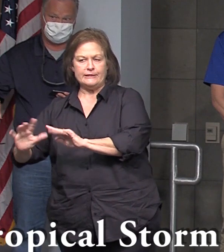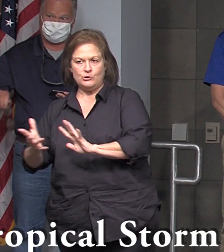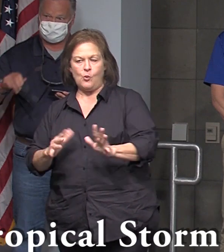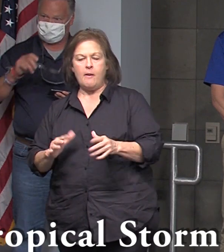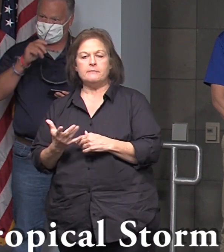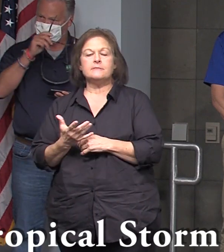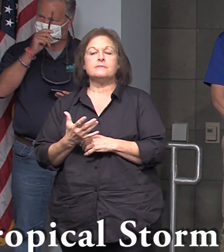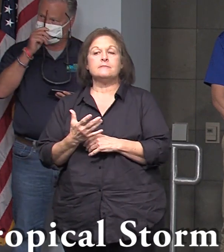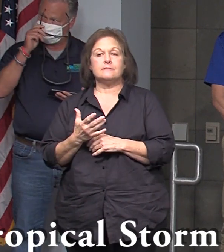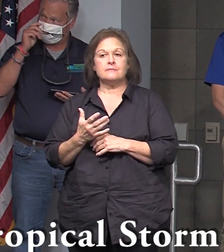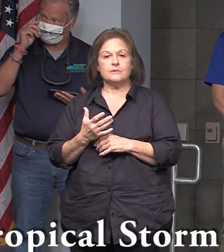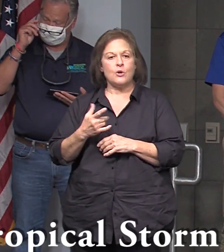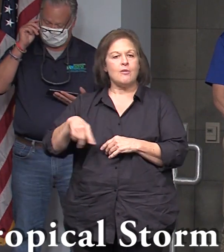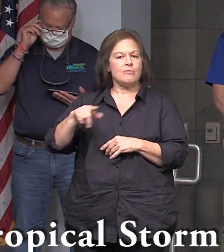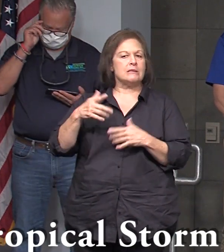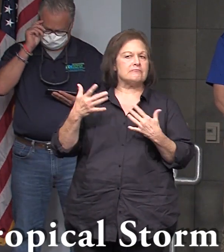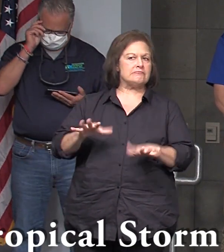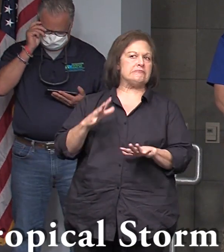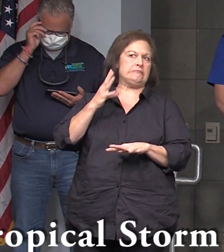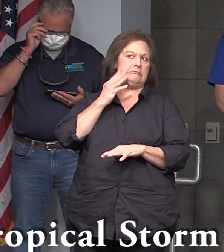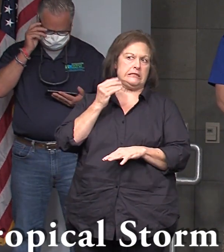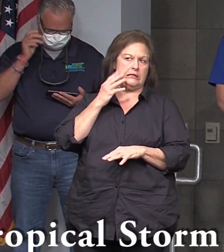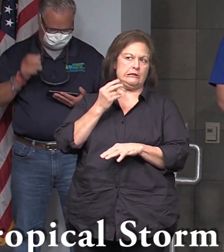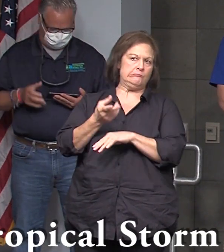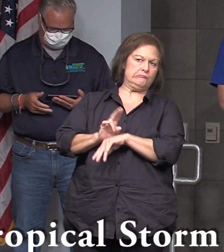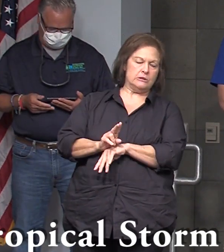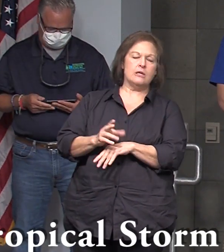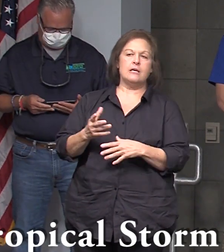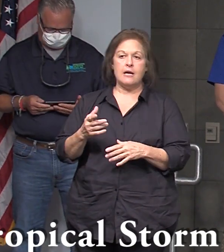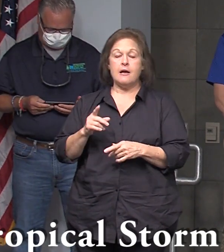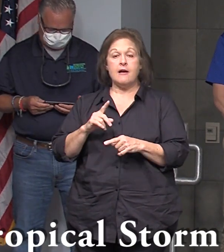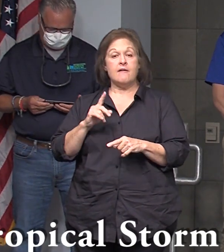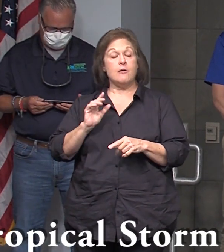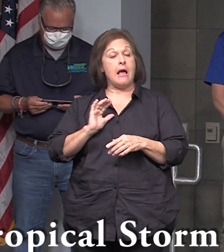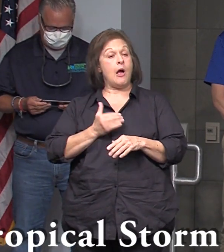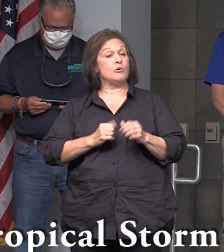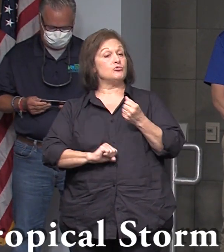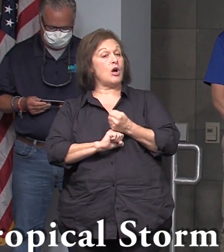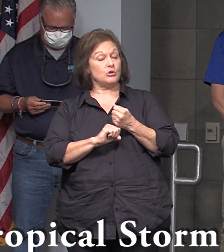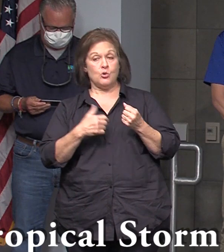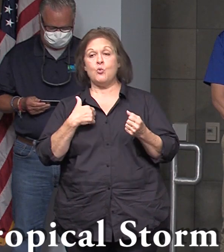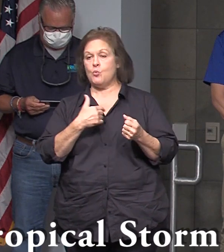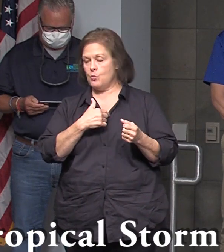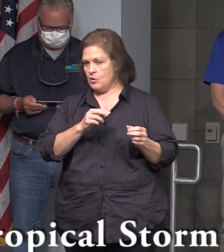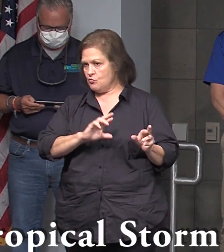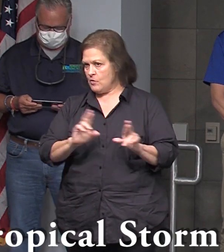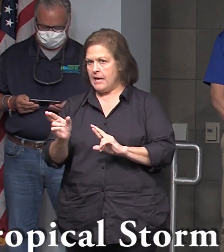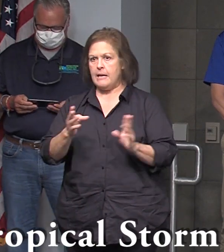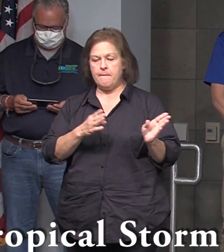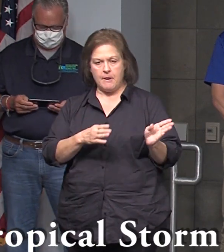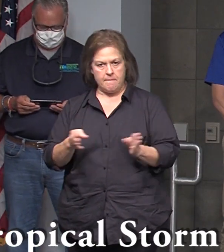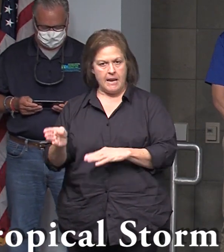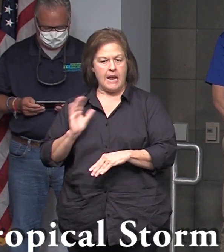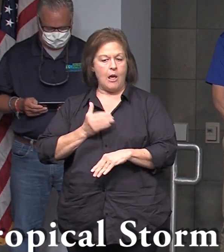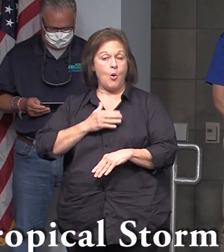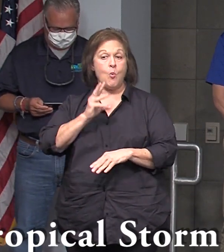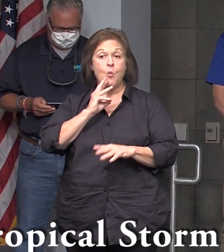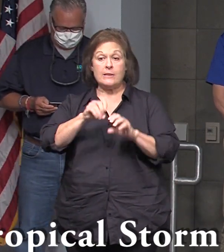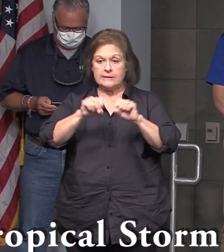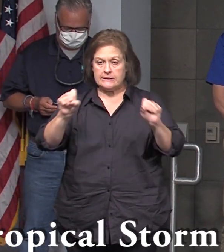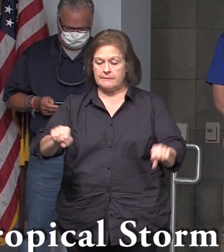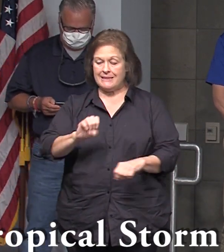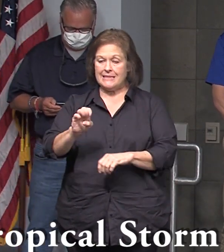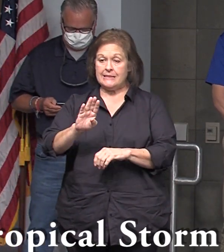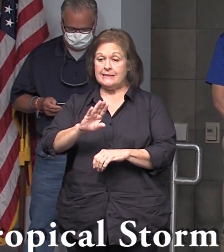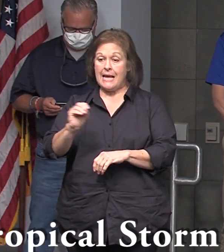storms. So they're battle tested and they're ready. With regard to our infrastructure, we're equally prepared. Our water system, we have an